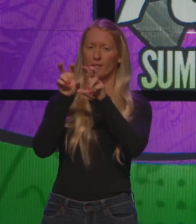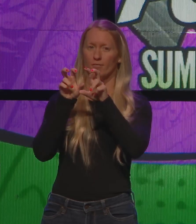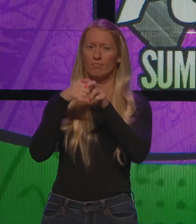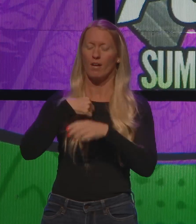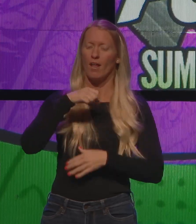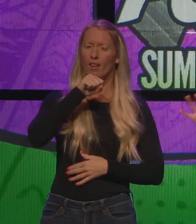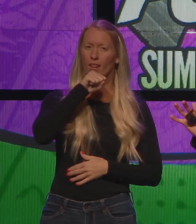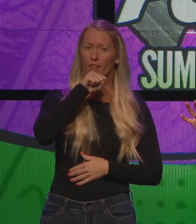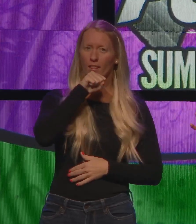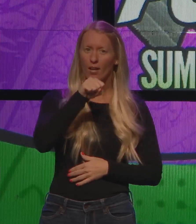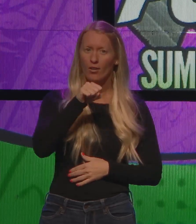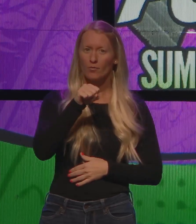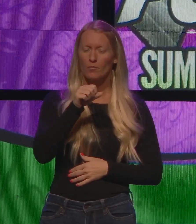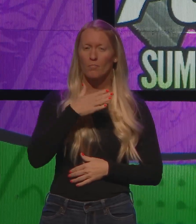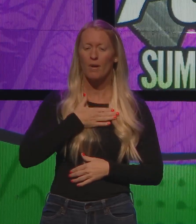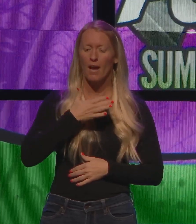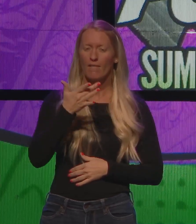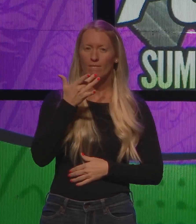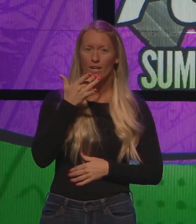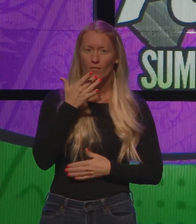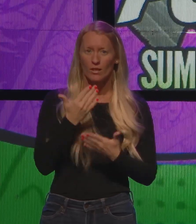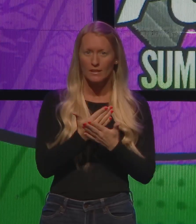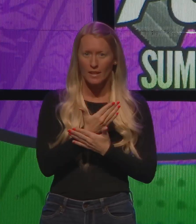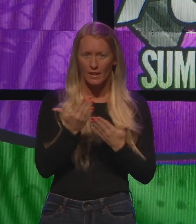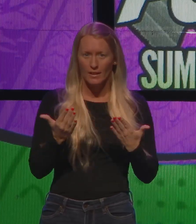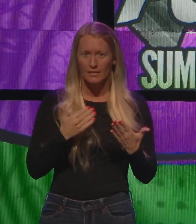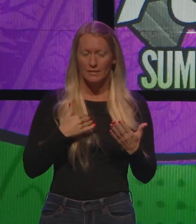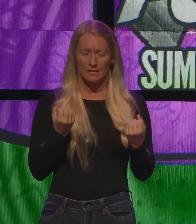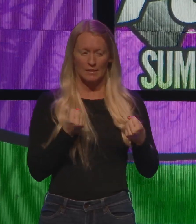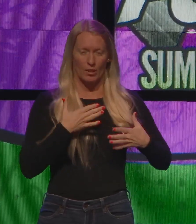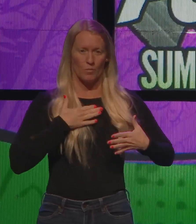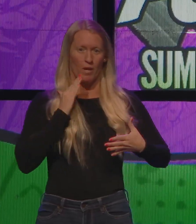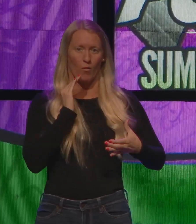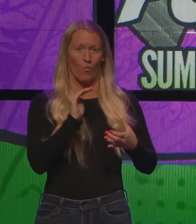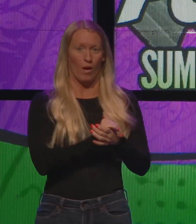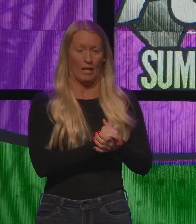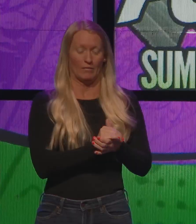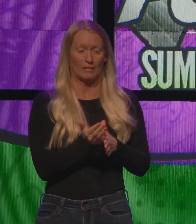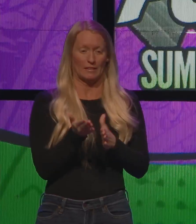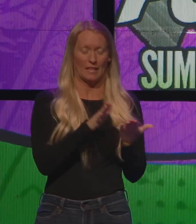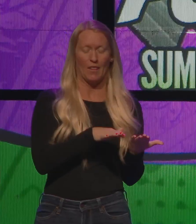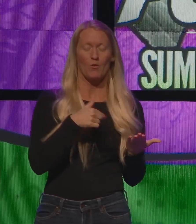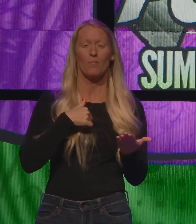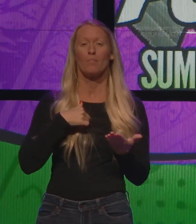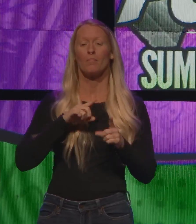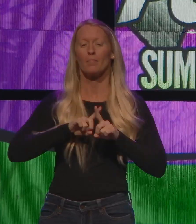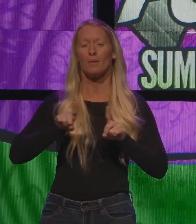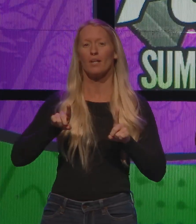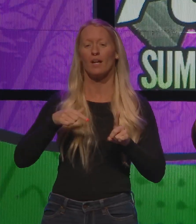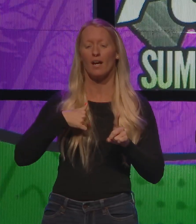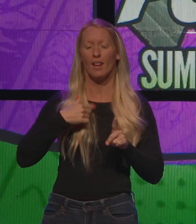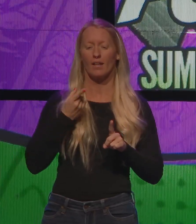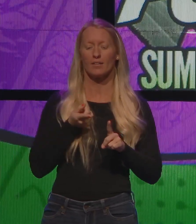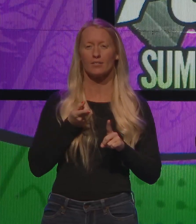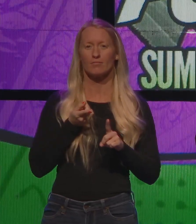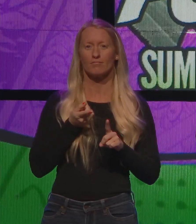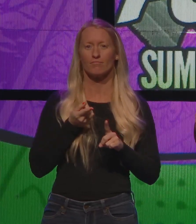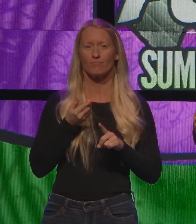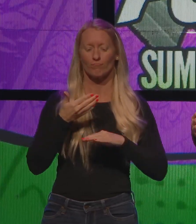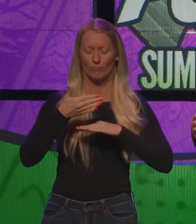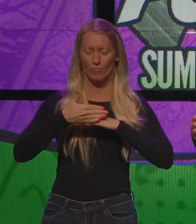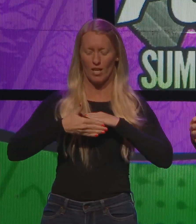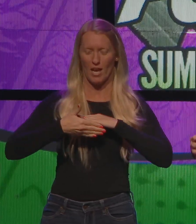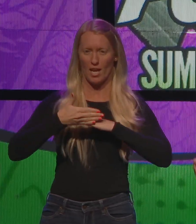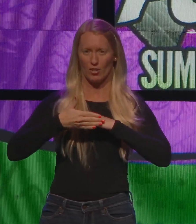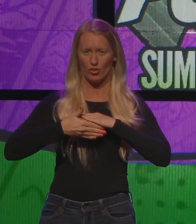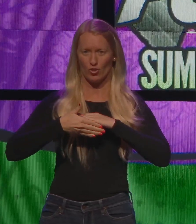my favorite thing, even though it scares my wife to death, she hates heights, but I love standing on the edge. Someone said edge, you knew